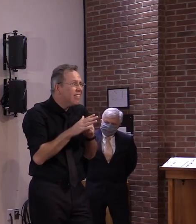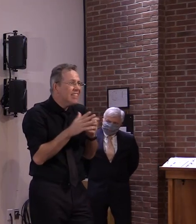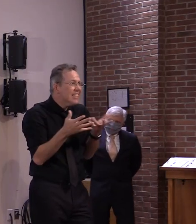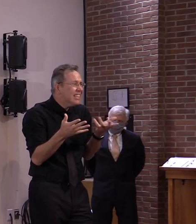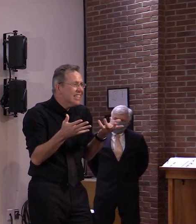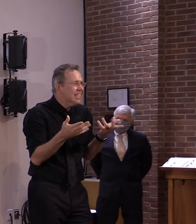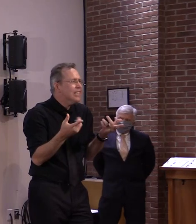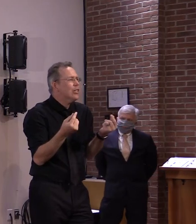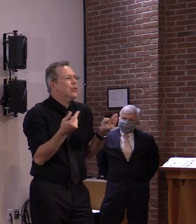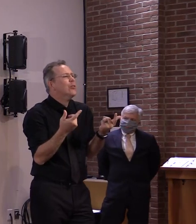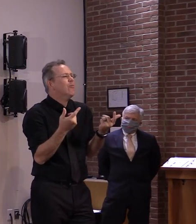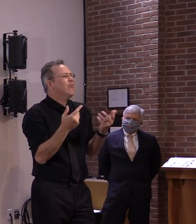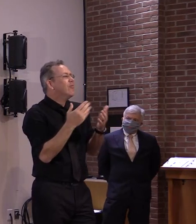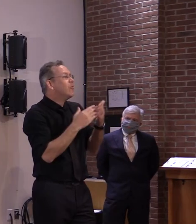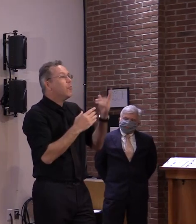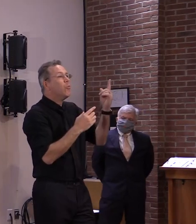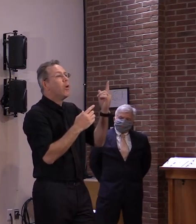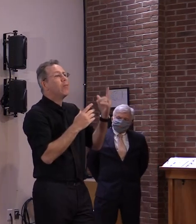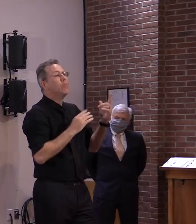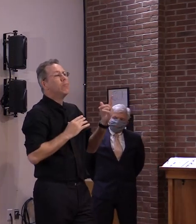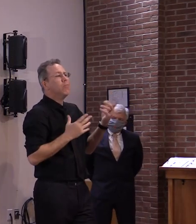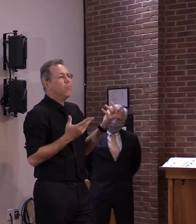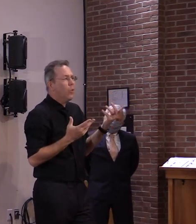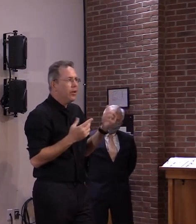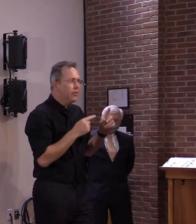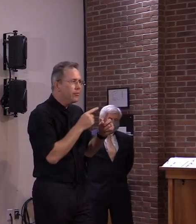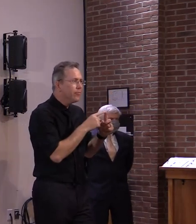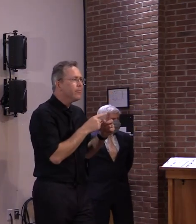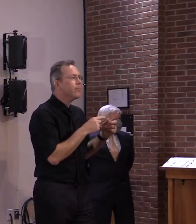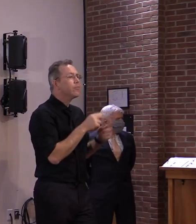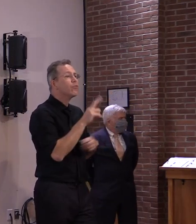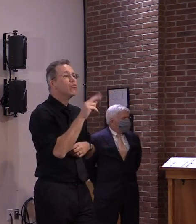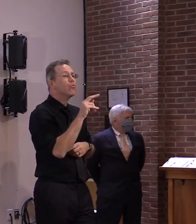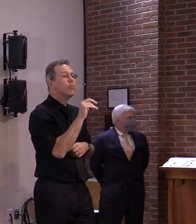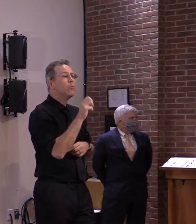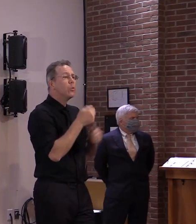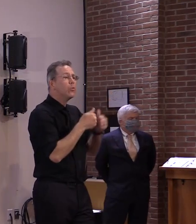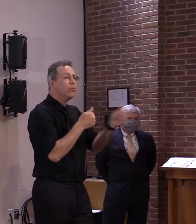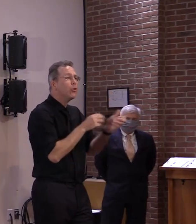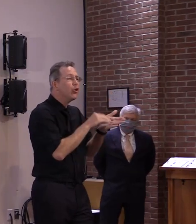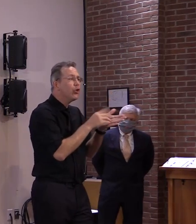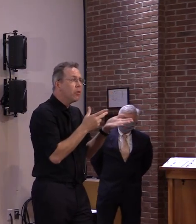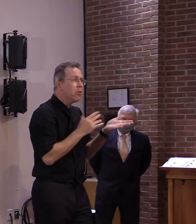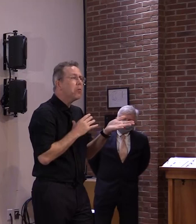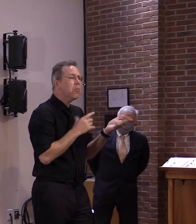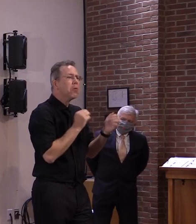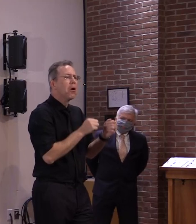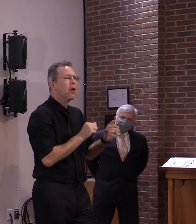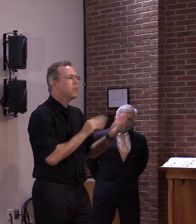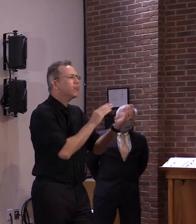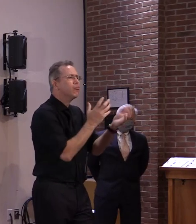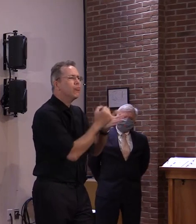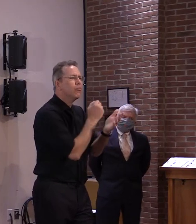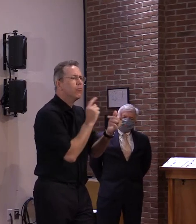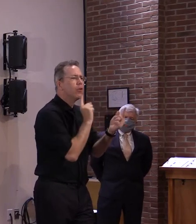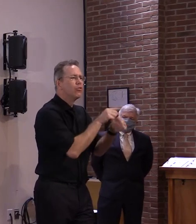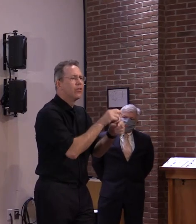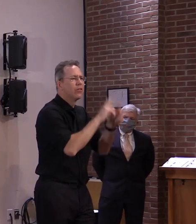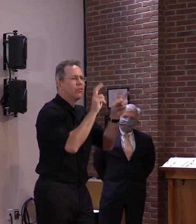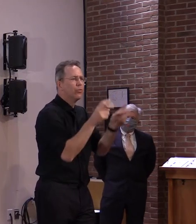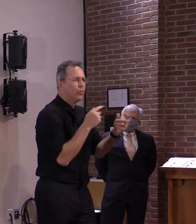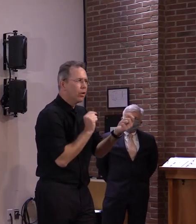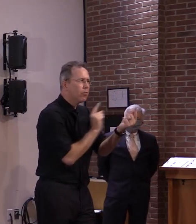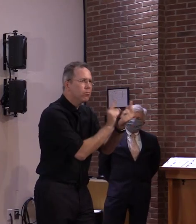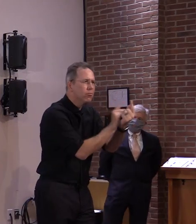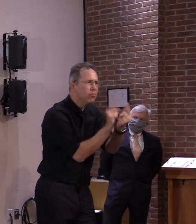is that we can address the needs of students and scale a little more readily than we can in person. But I think it's